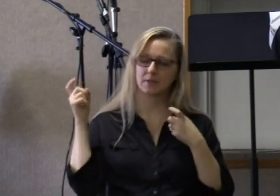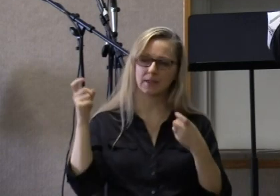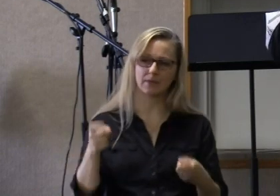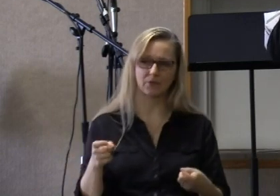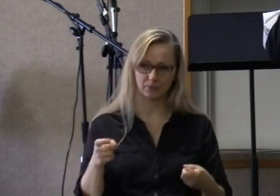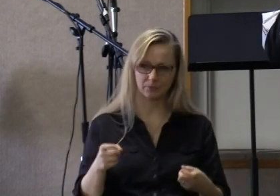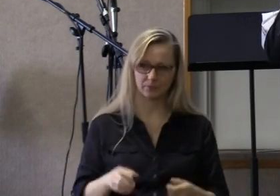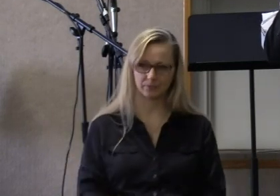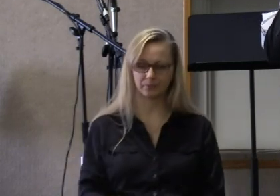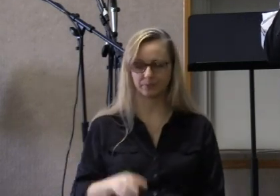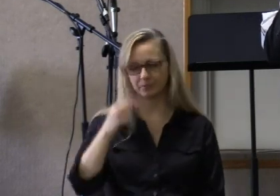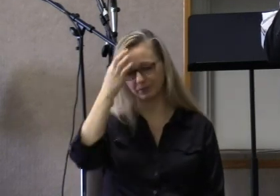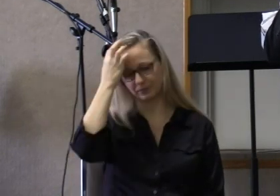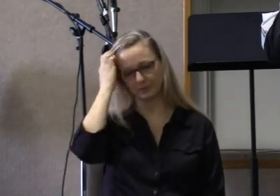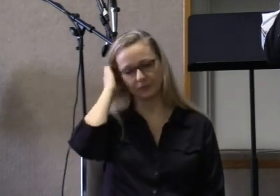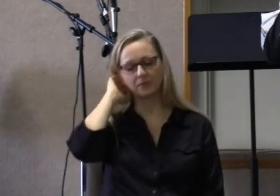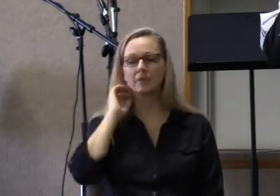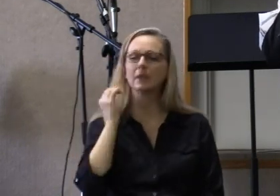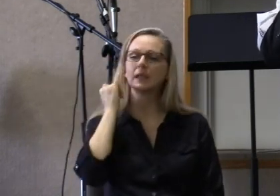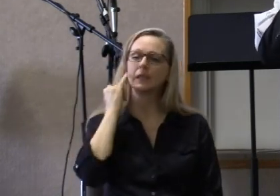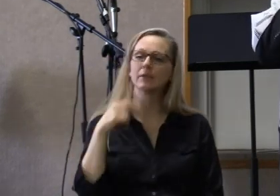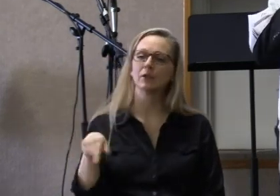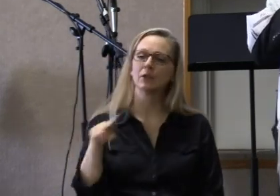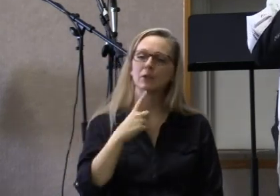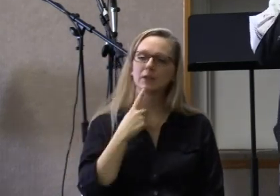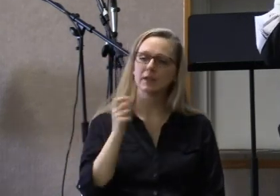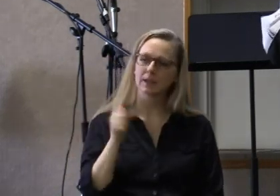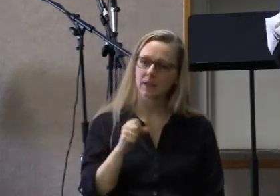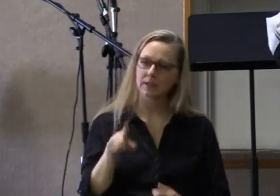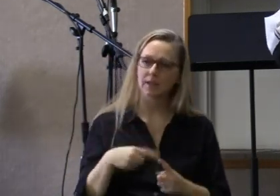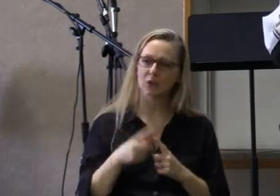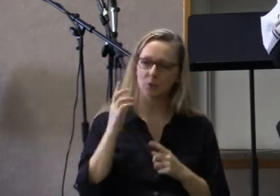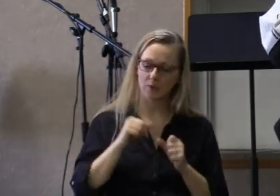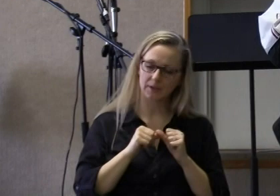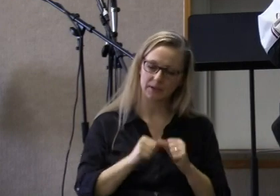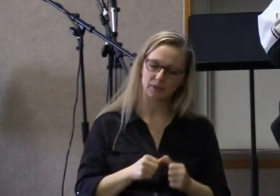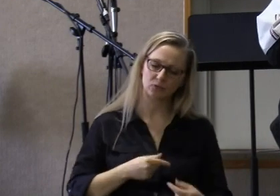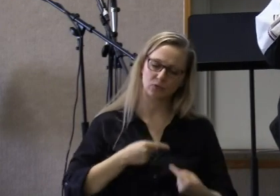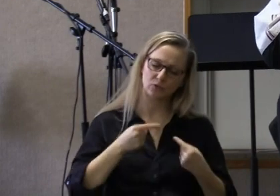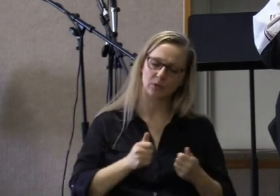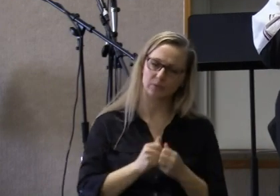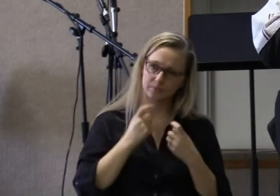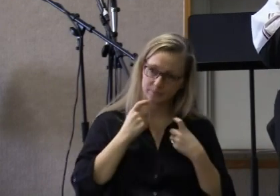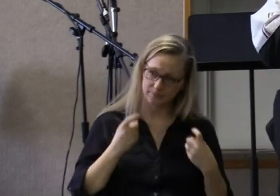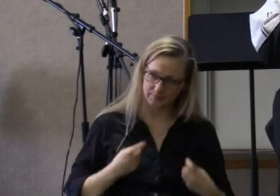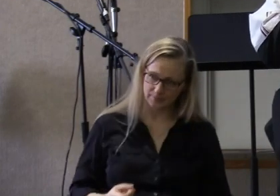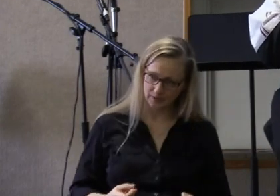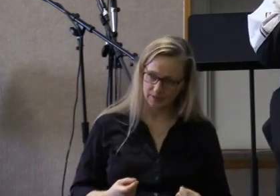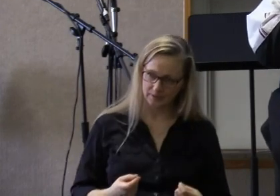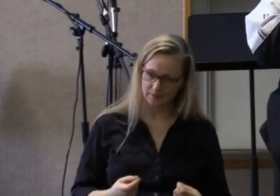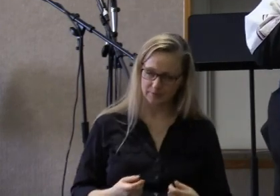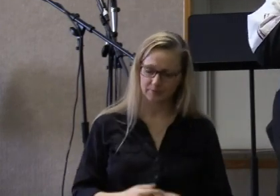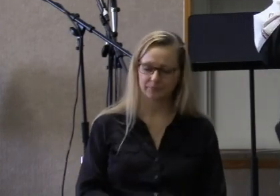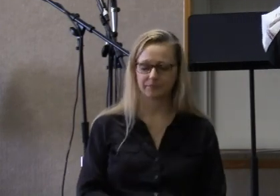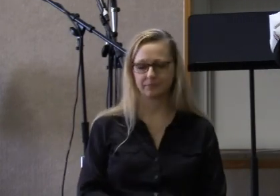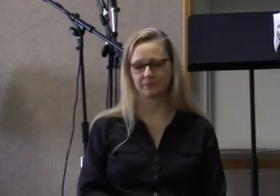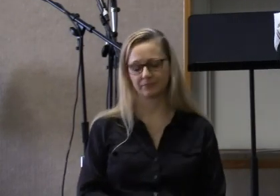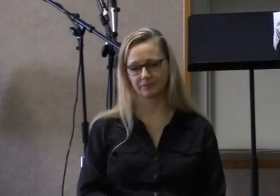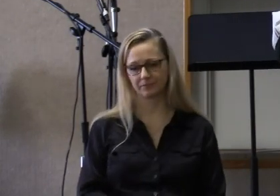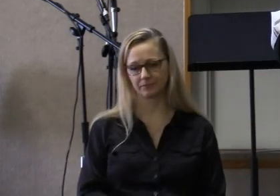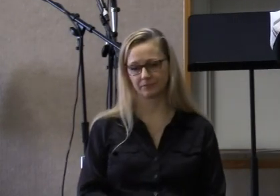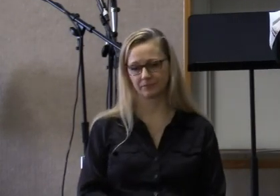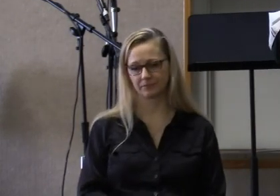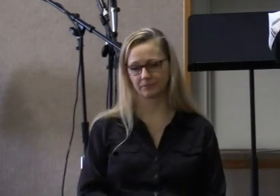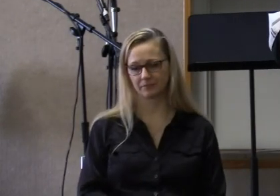the answer is yes, then you will continue to struggle with sin, iniquity, and transgression. The